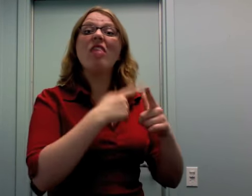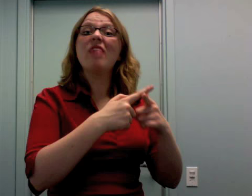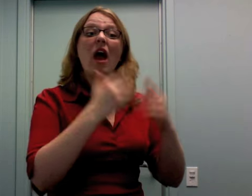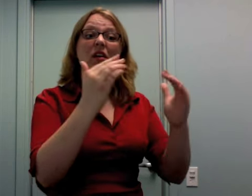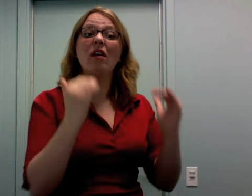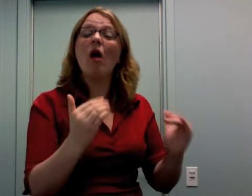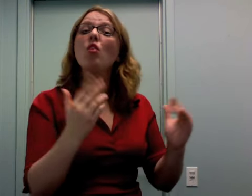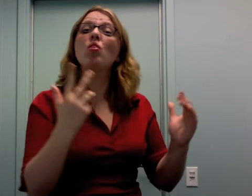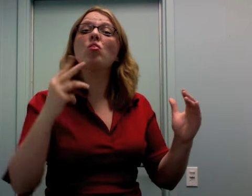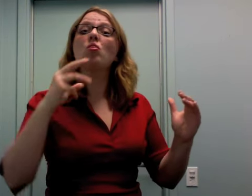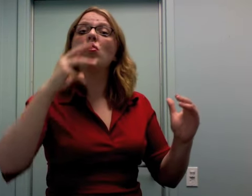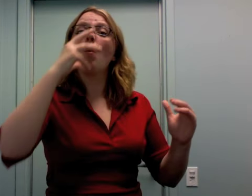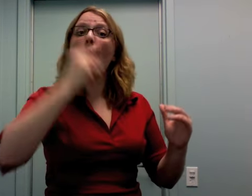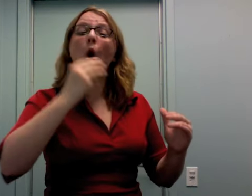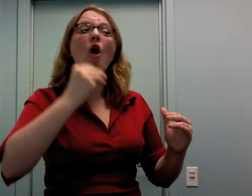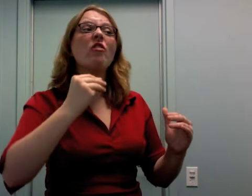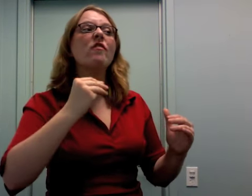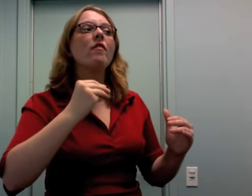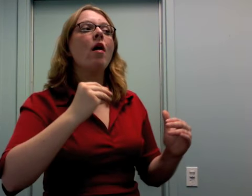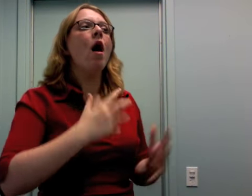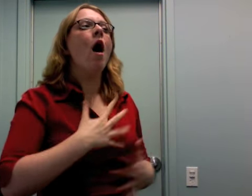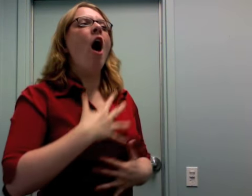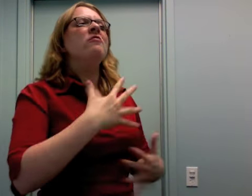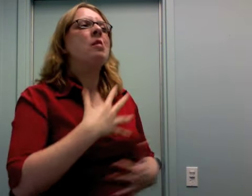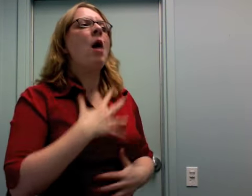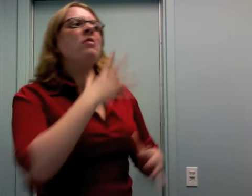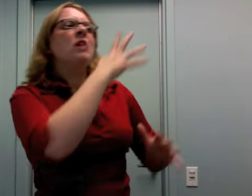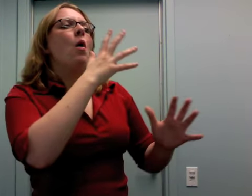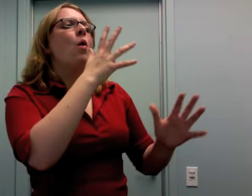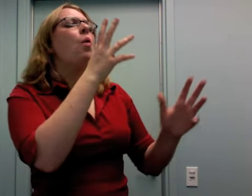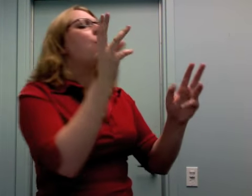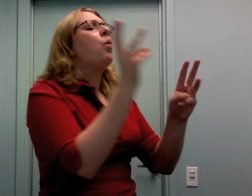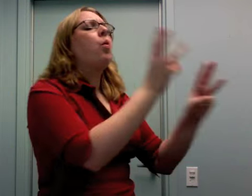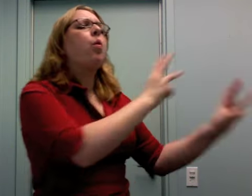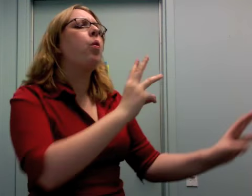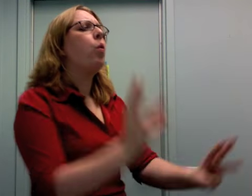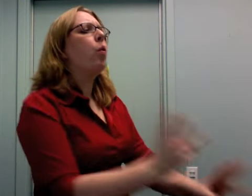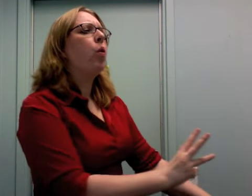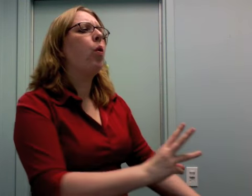and blows the pig's house down and eats him.